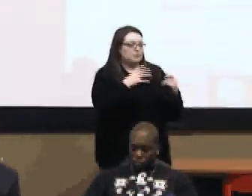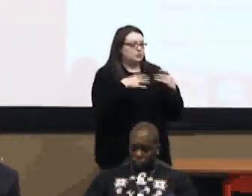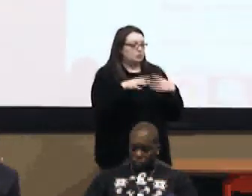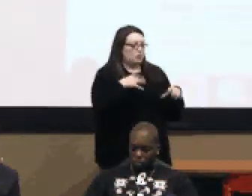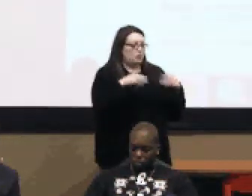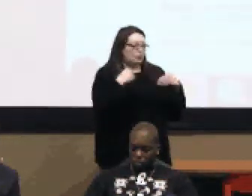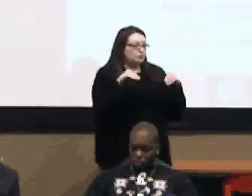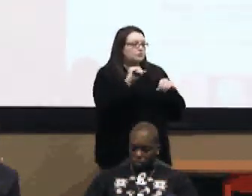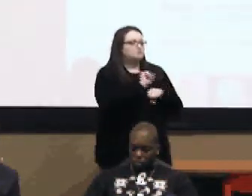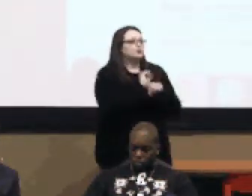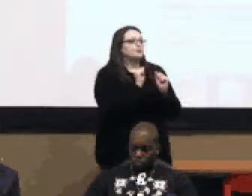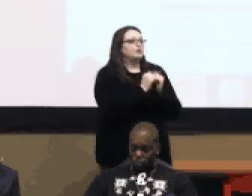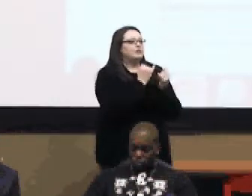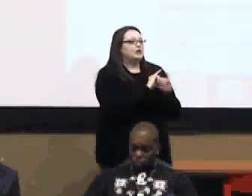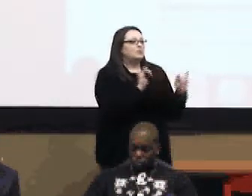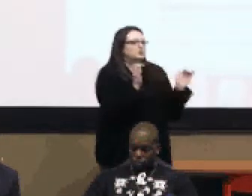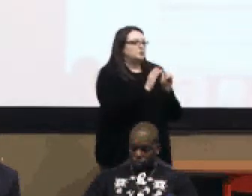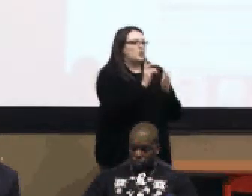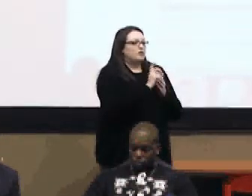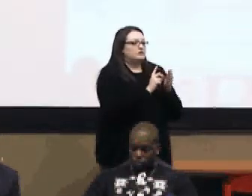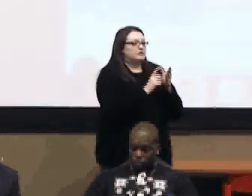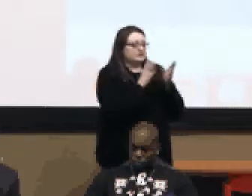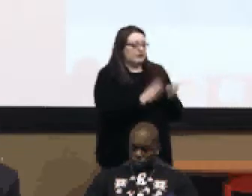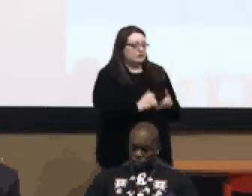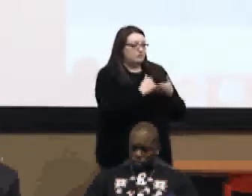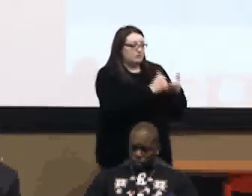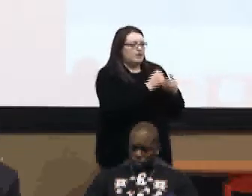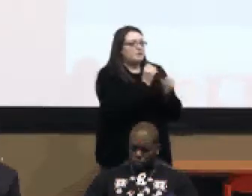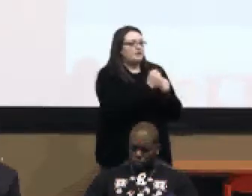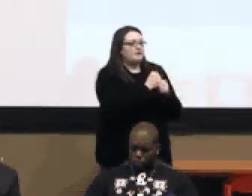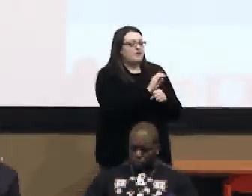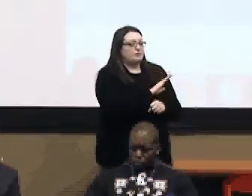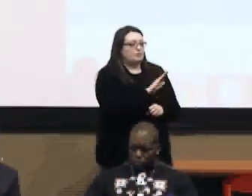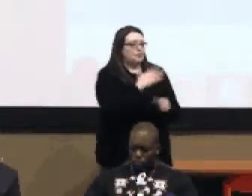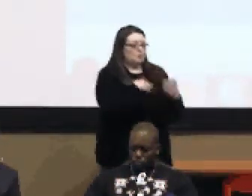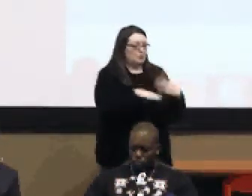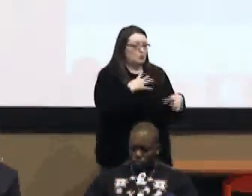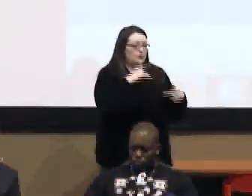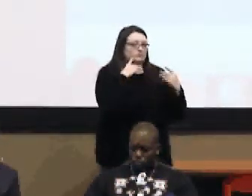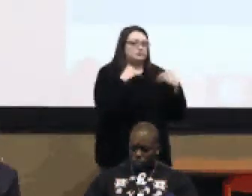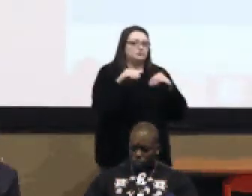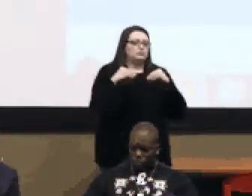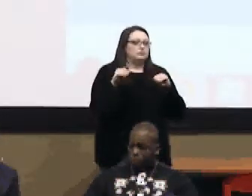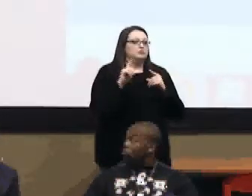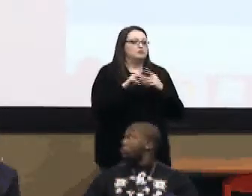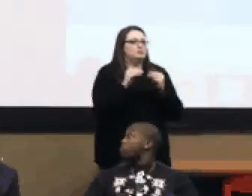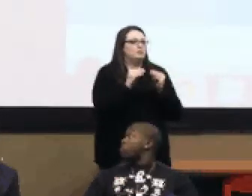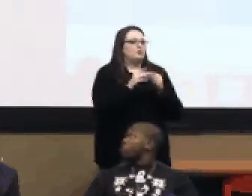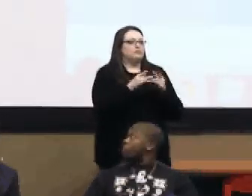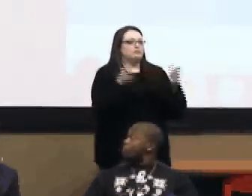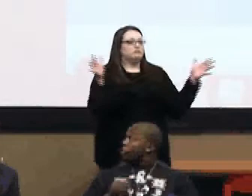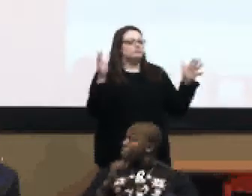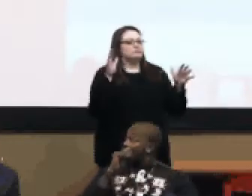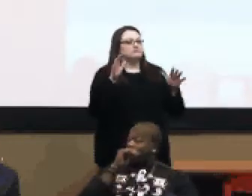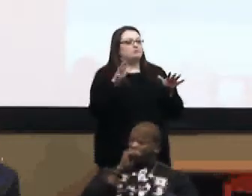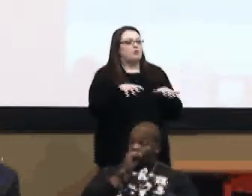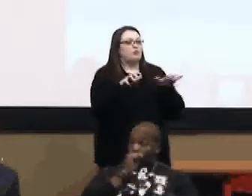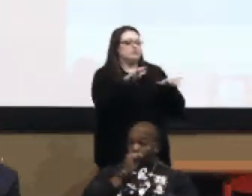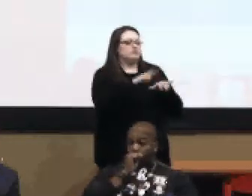independent small designers to help them manufacture their clothing and distribute it to a wider audience online.